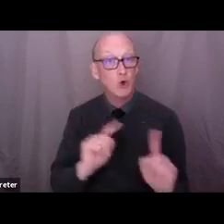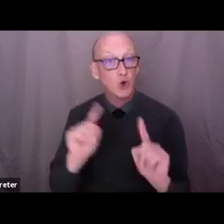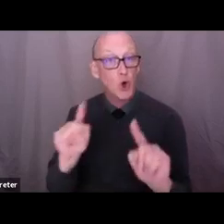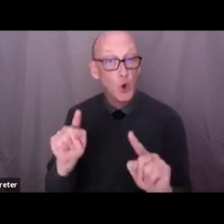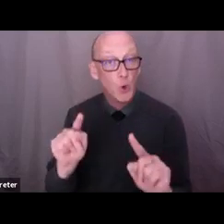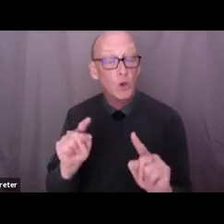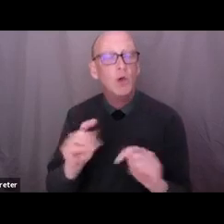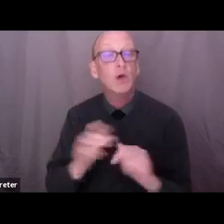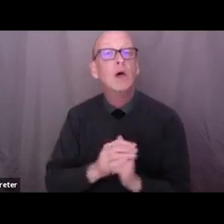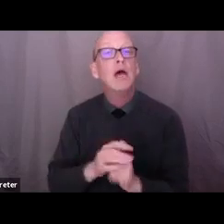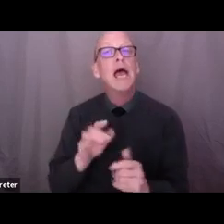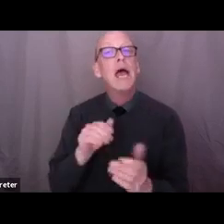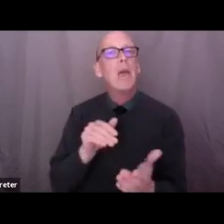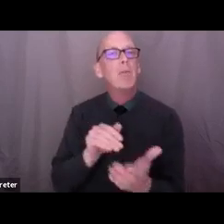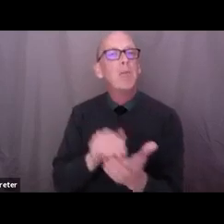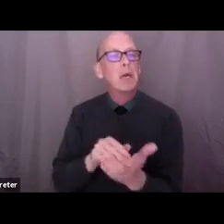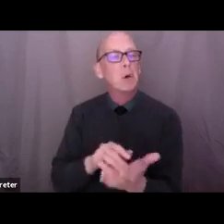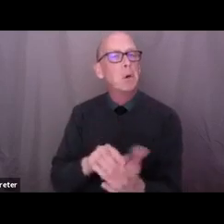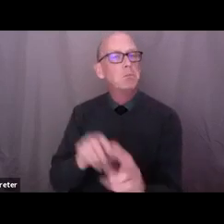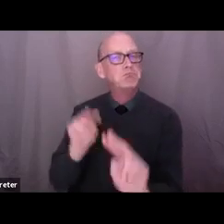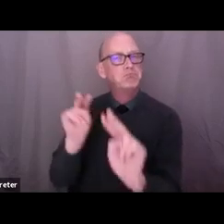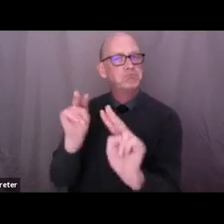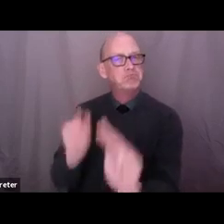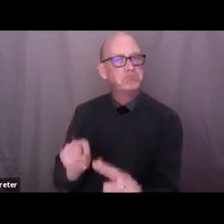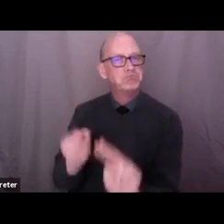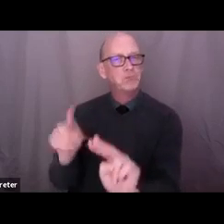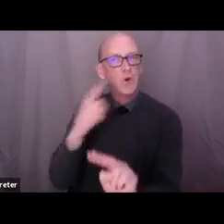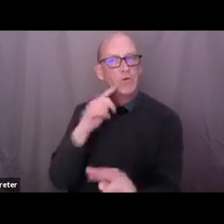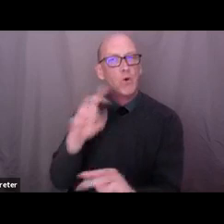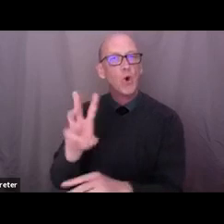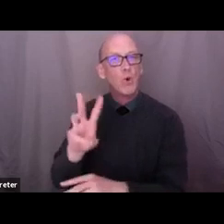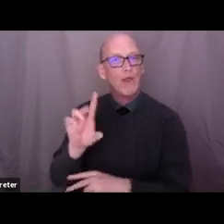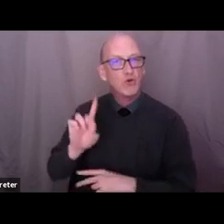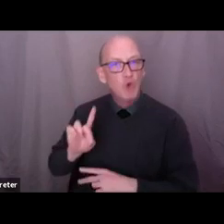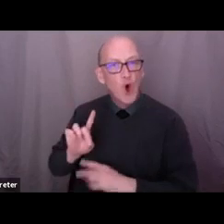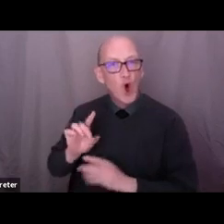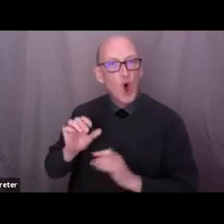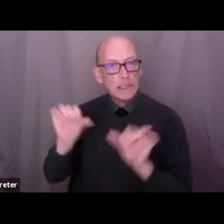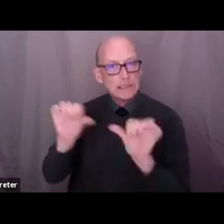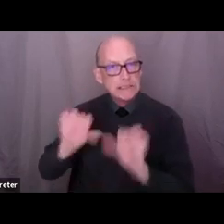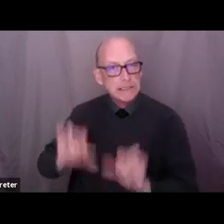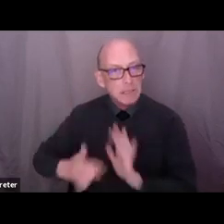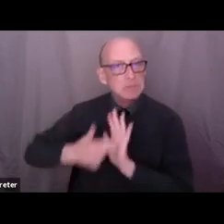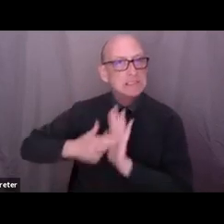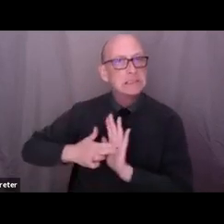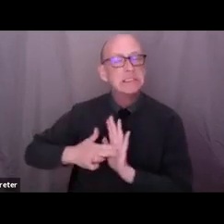medically monitored for symptoms of withdrawal, and then be prescribed an appropriate